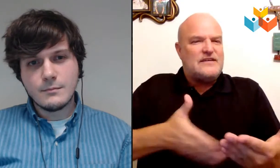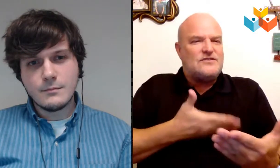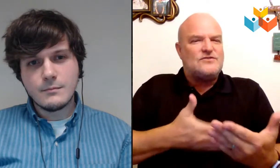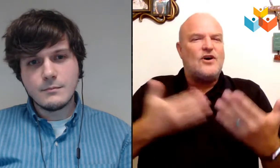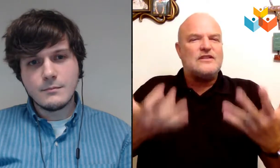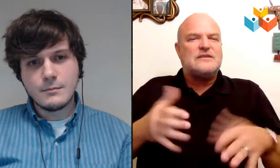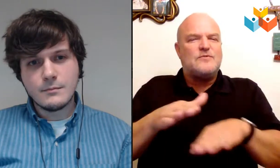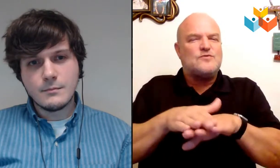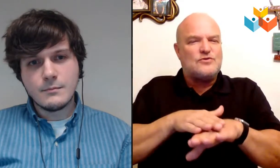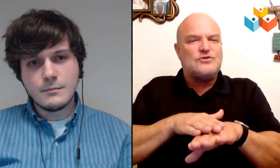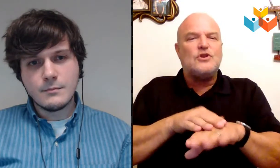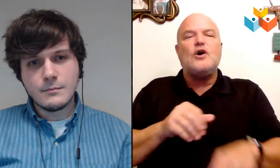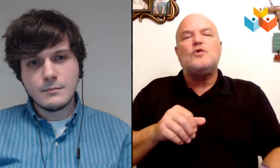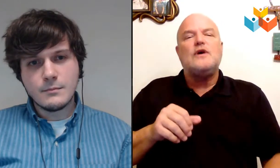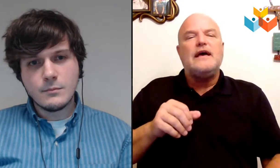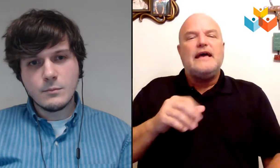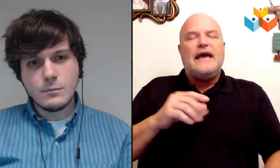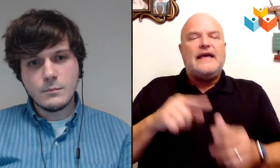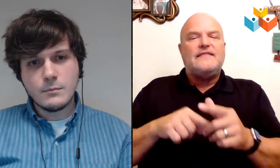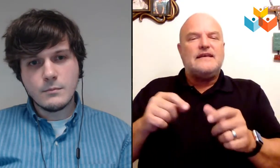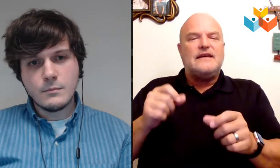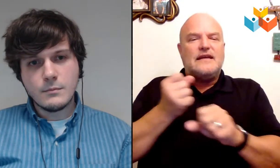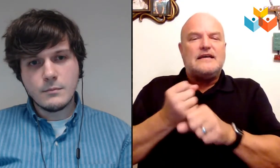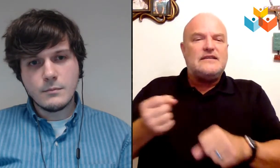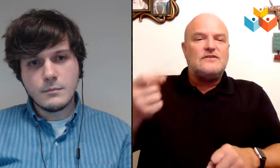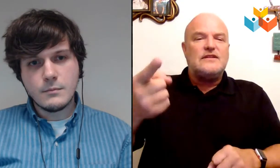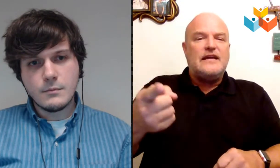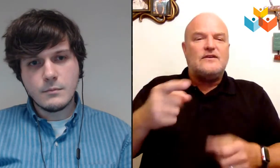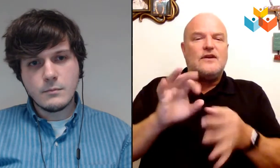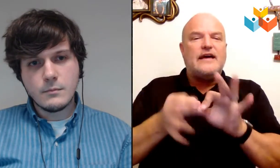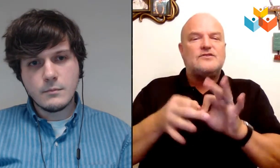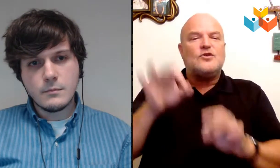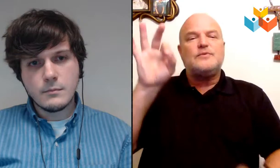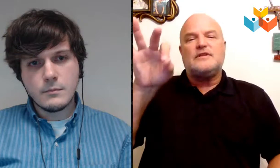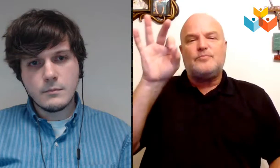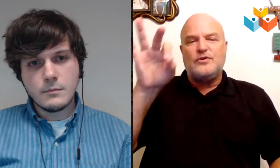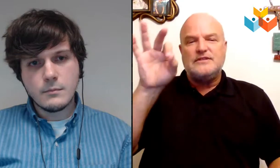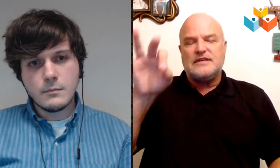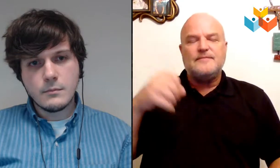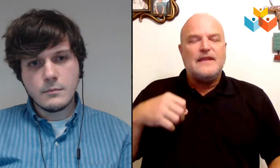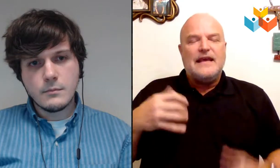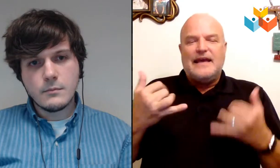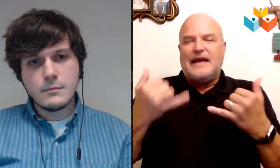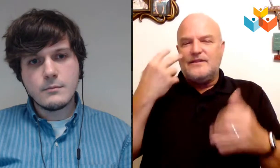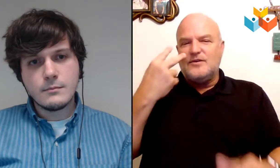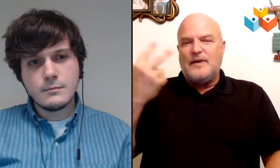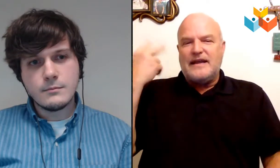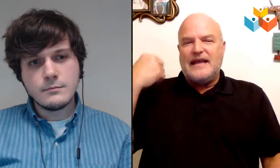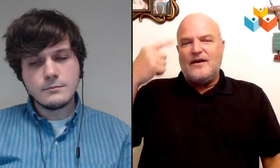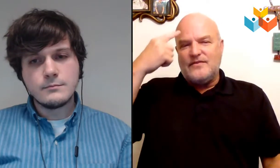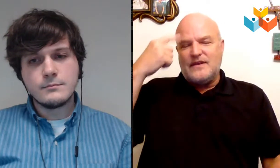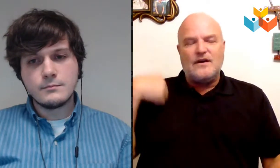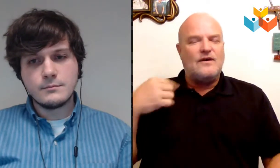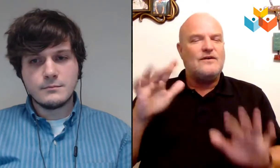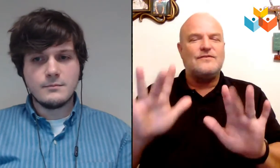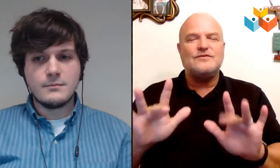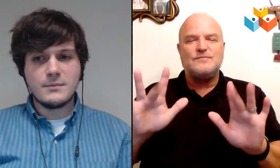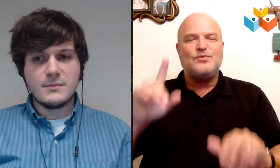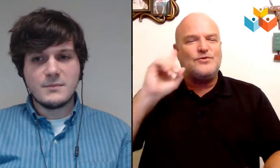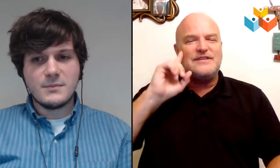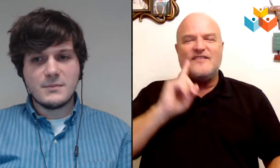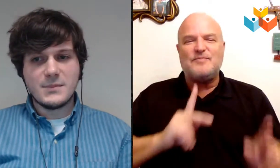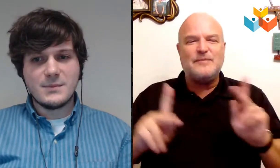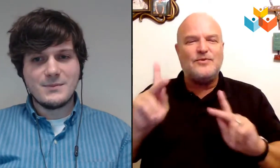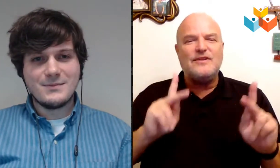like the invitation song, that something was real slow, and then a year later, I interpreted the preaching. And I look back now and think, oh,